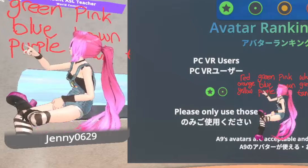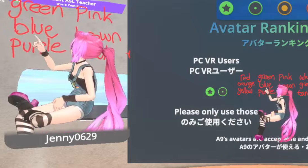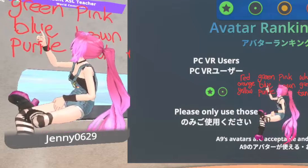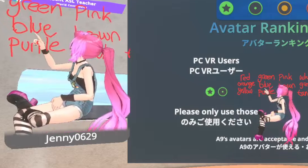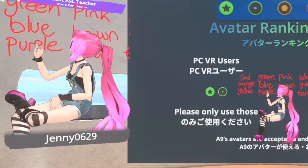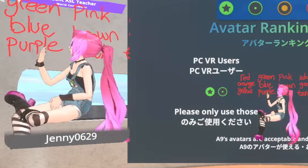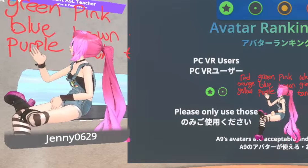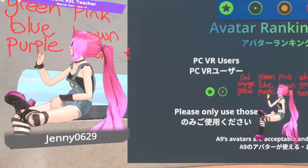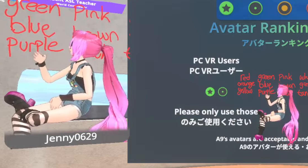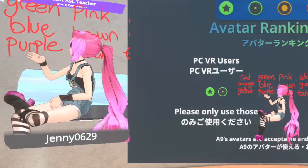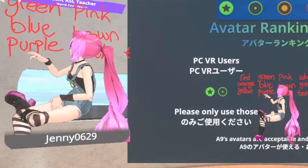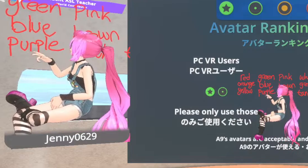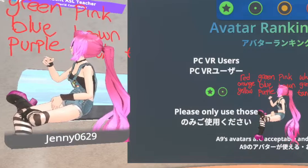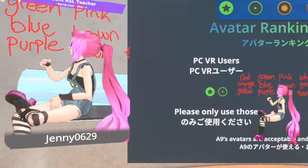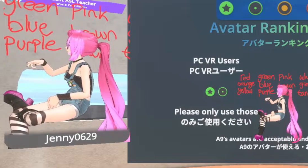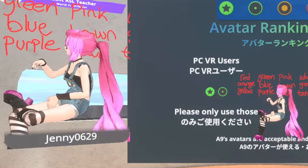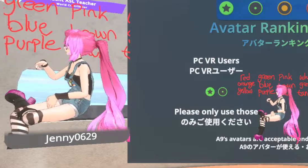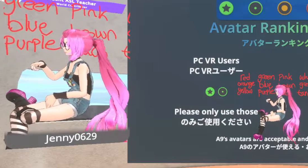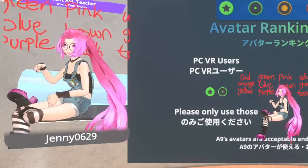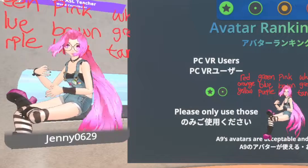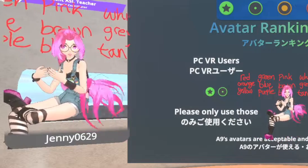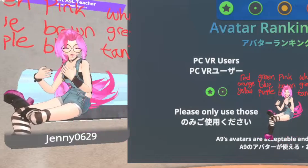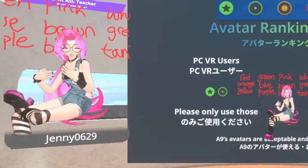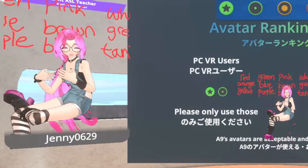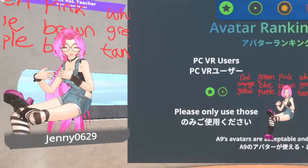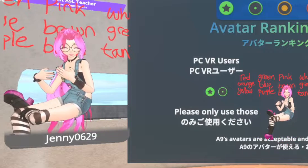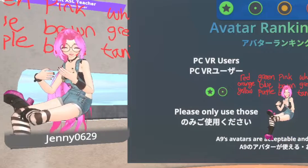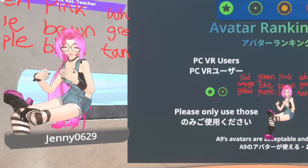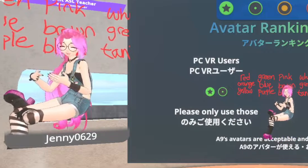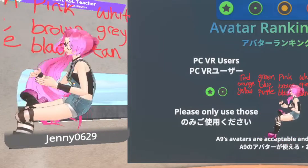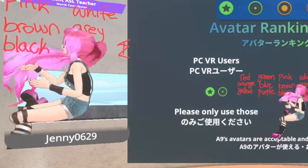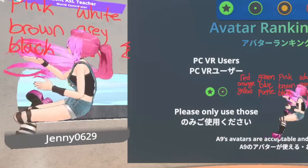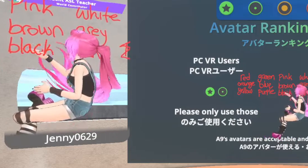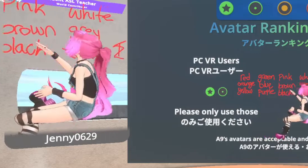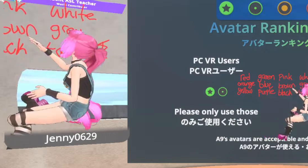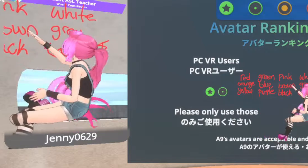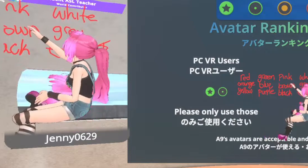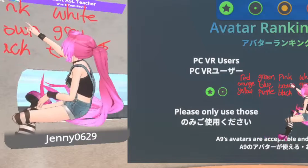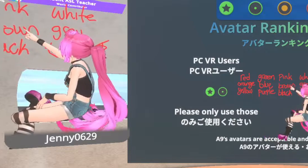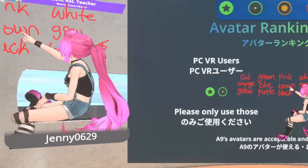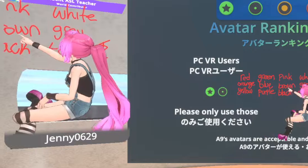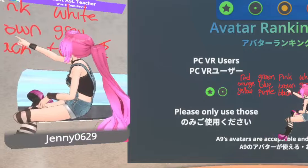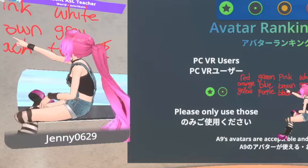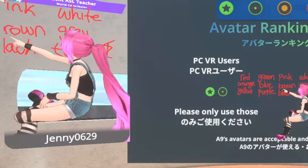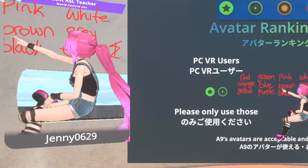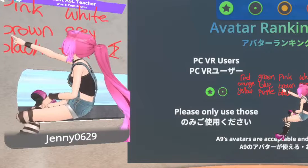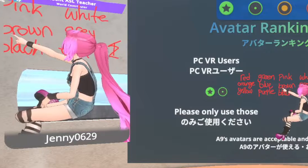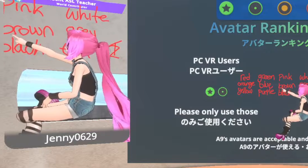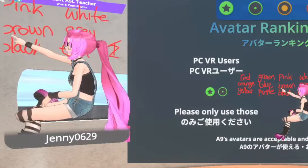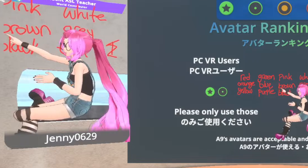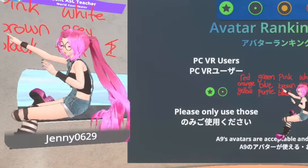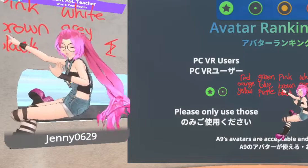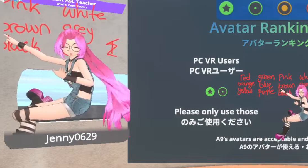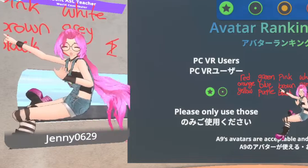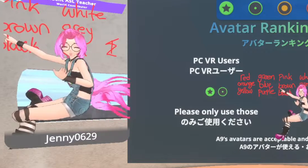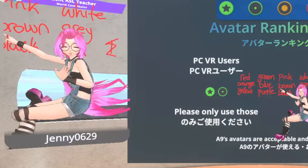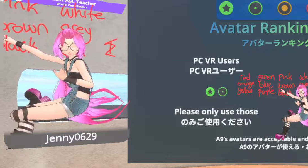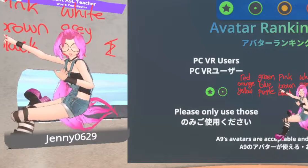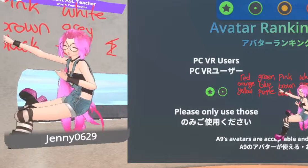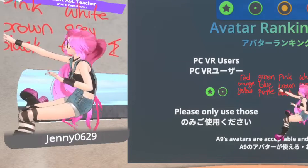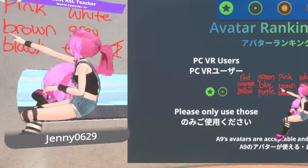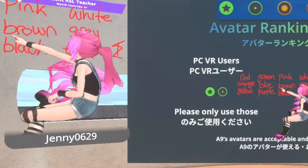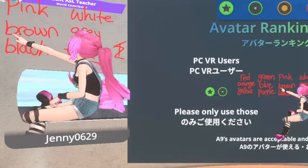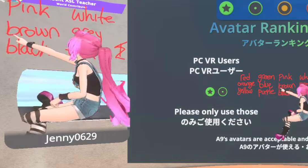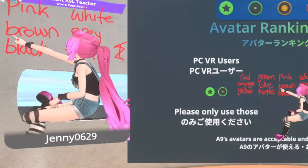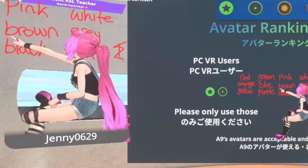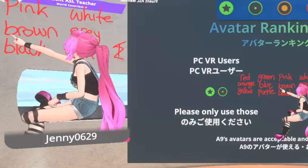yellow, green, blue, purple, right? Easy, easy. Okay, so now we're getting a bit harder. But you can remember this.